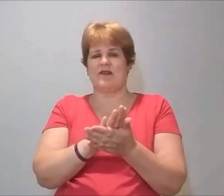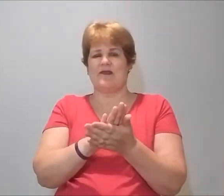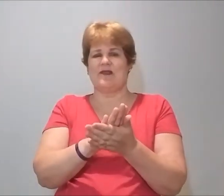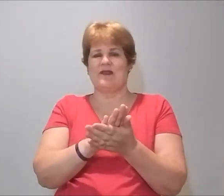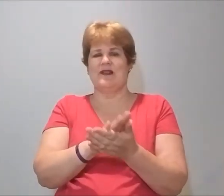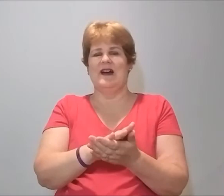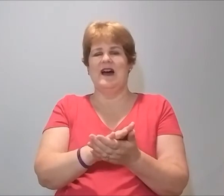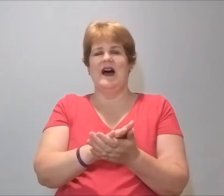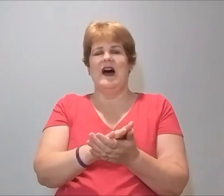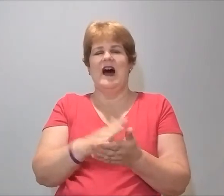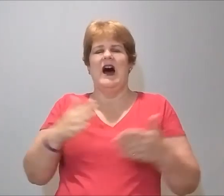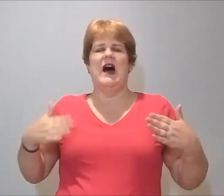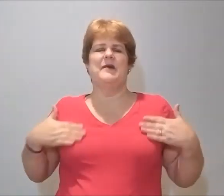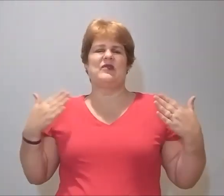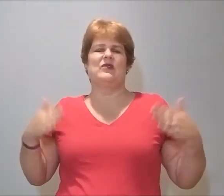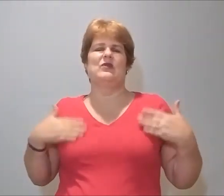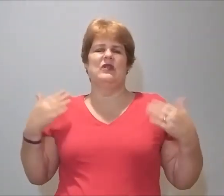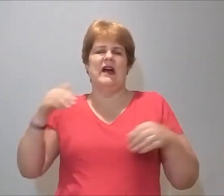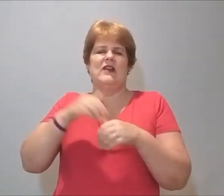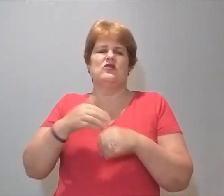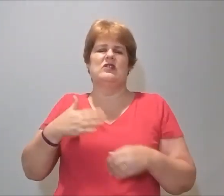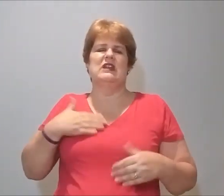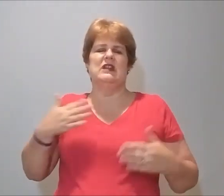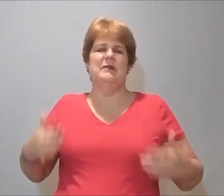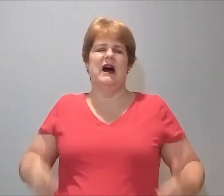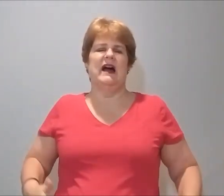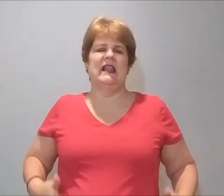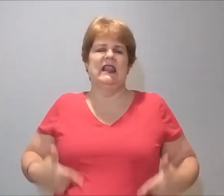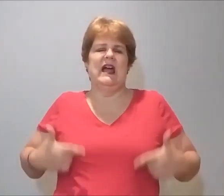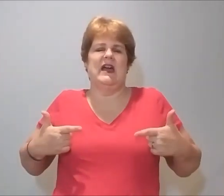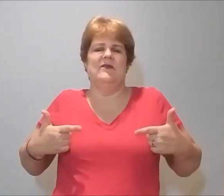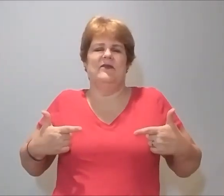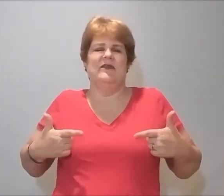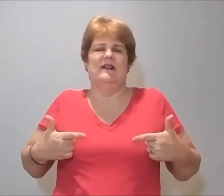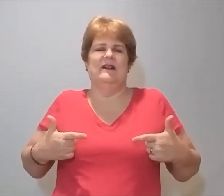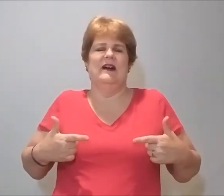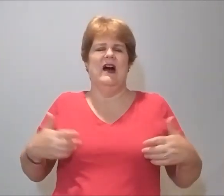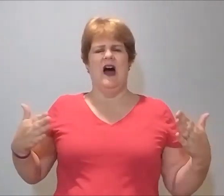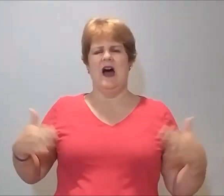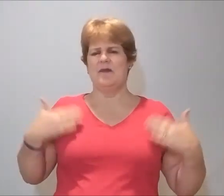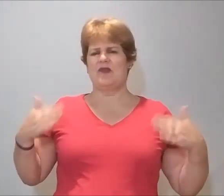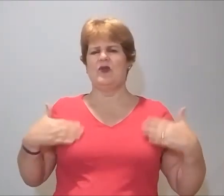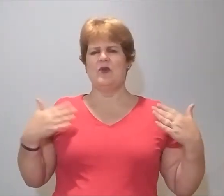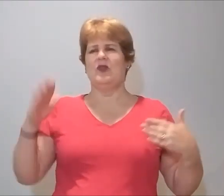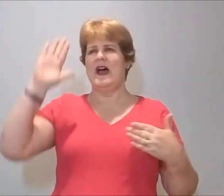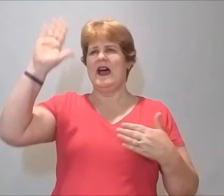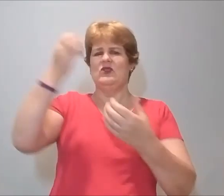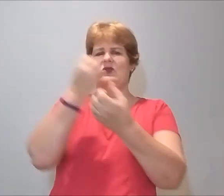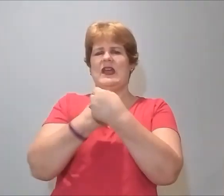praises. I'm so glad you're in my life. I'm so glad you came